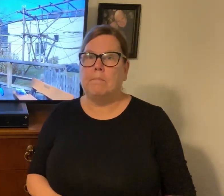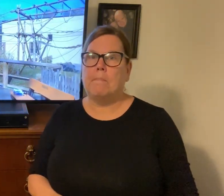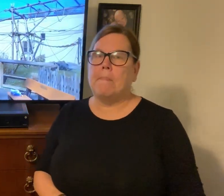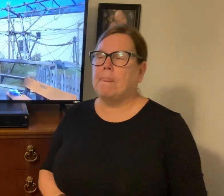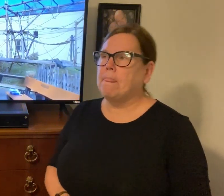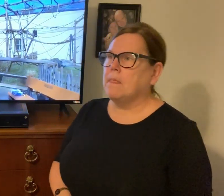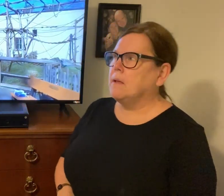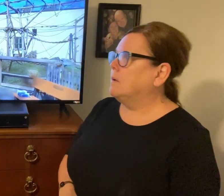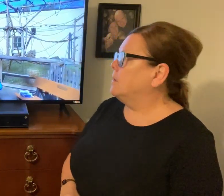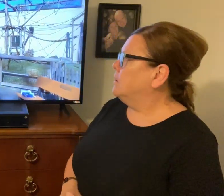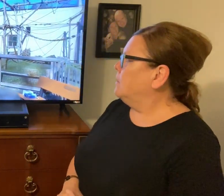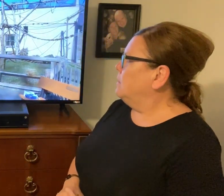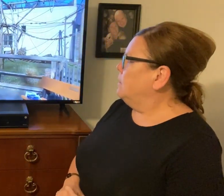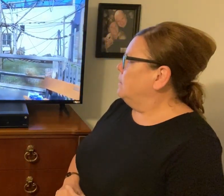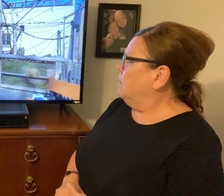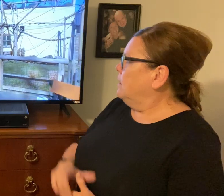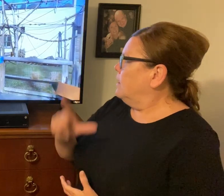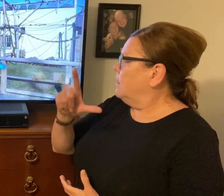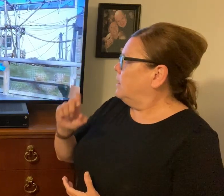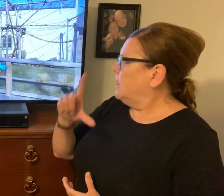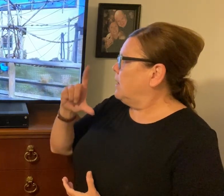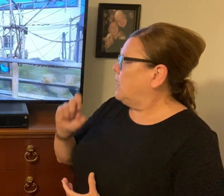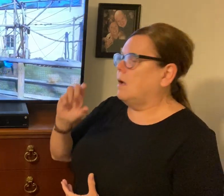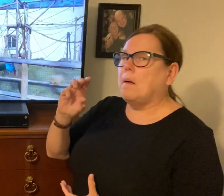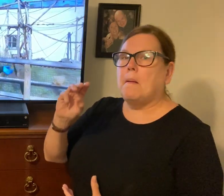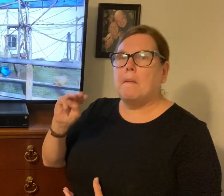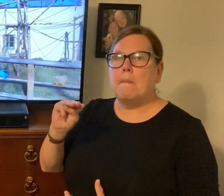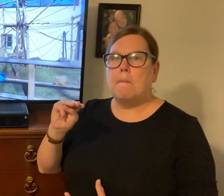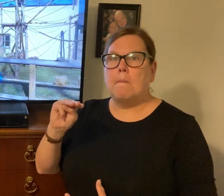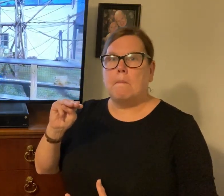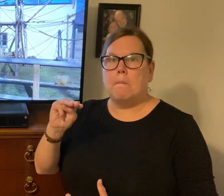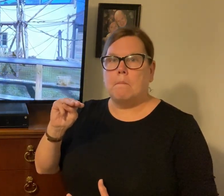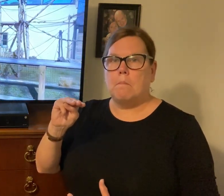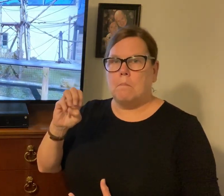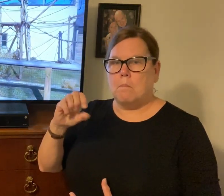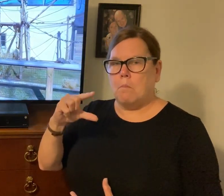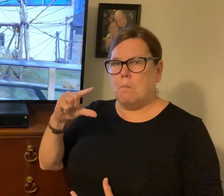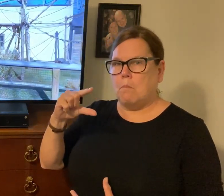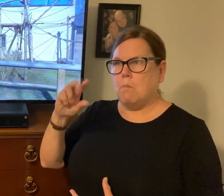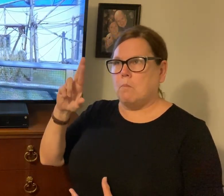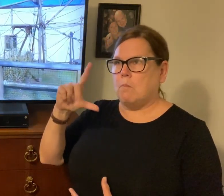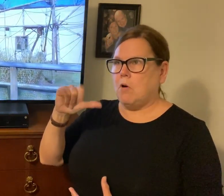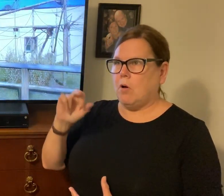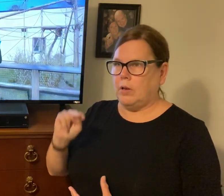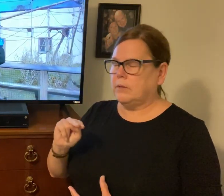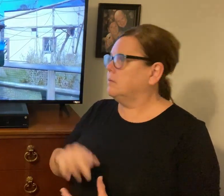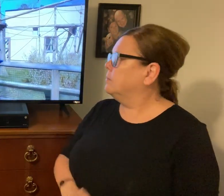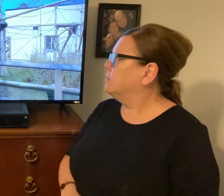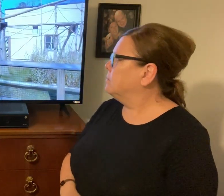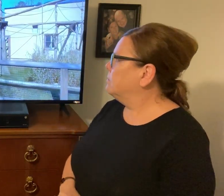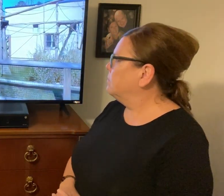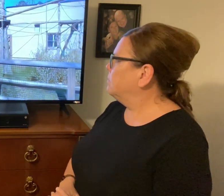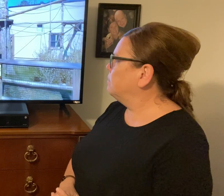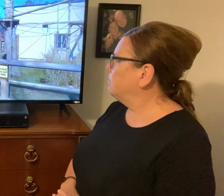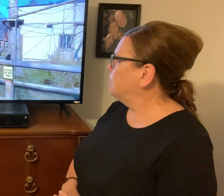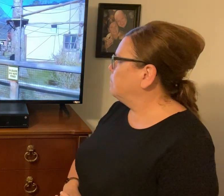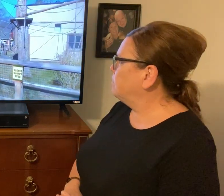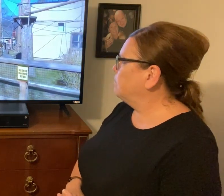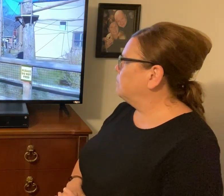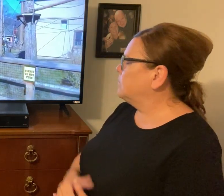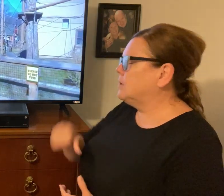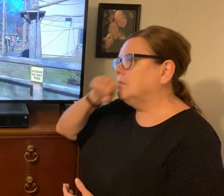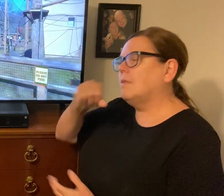Merlin, Lima! So this is our Siamang habitat. Oh, there she's laying. She's relaxing. She loves her